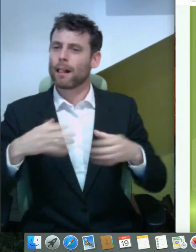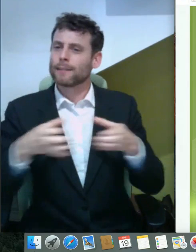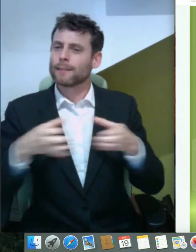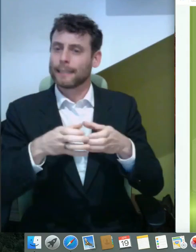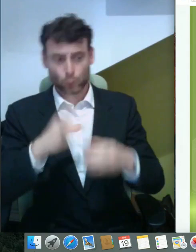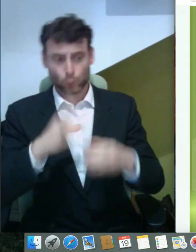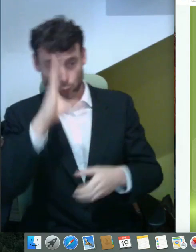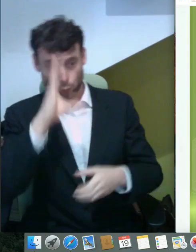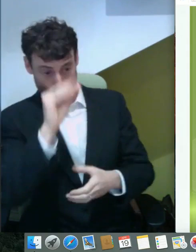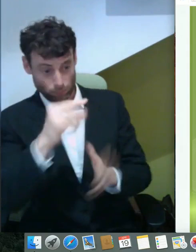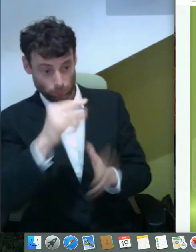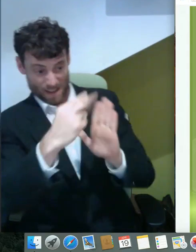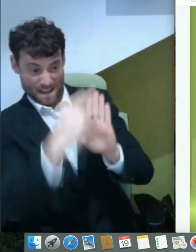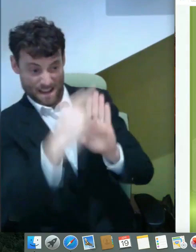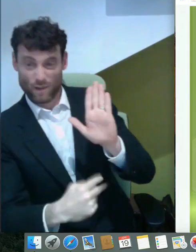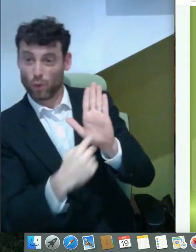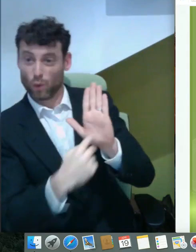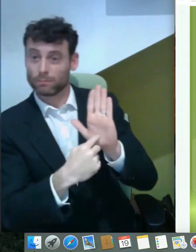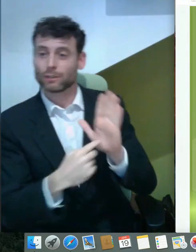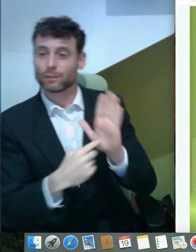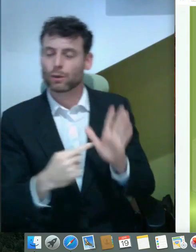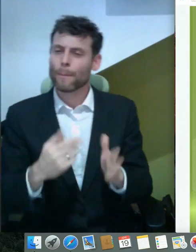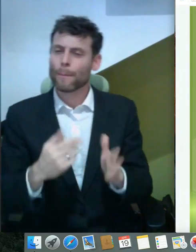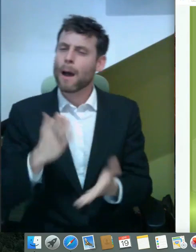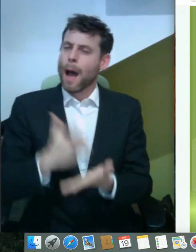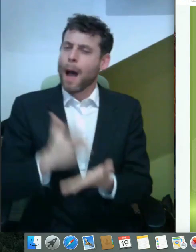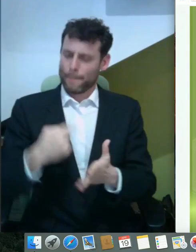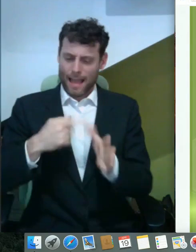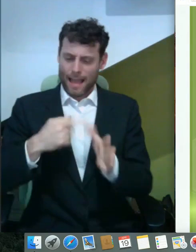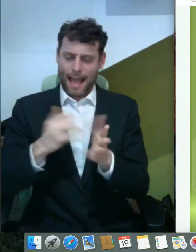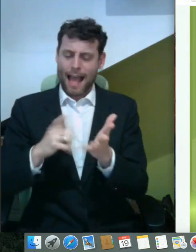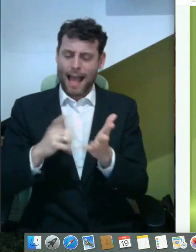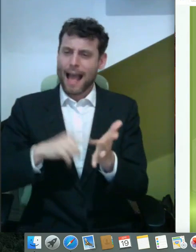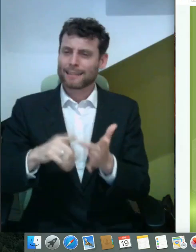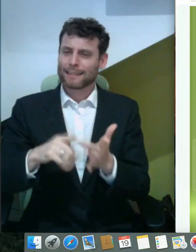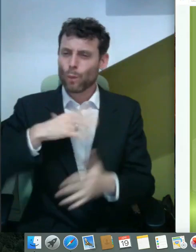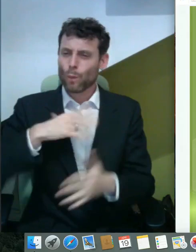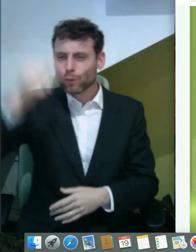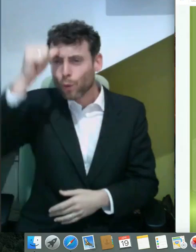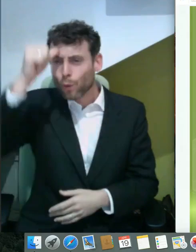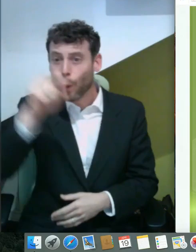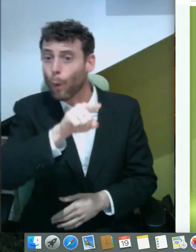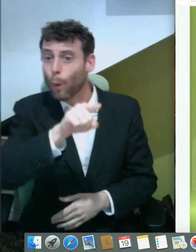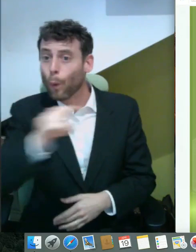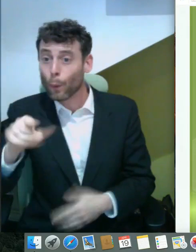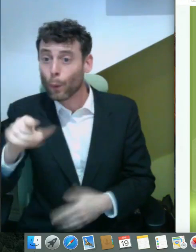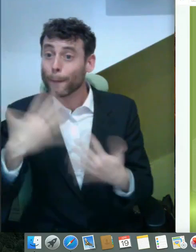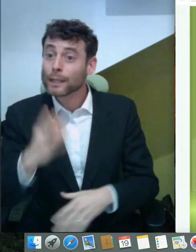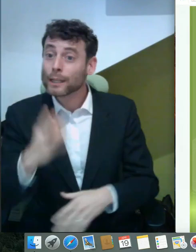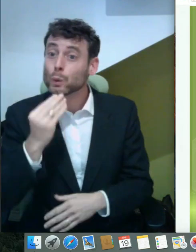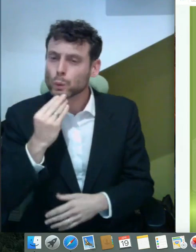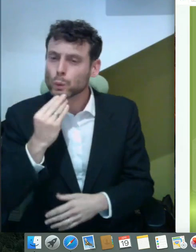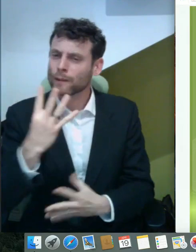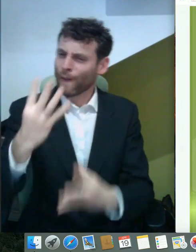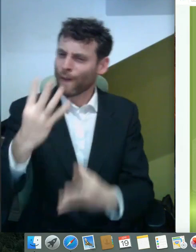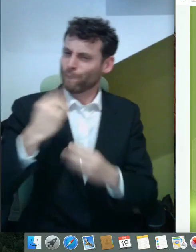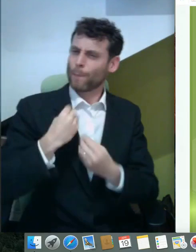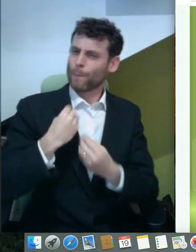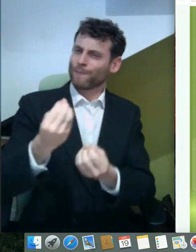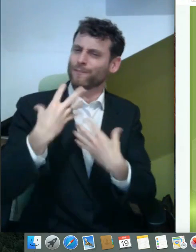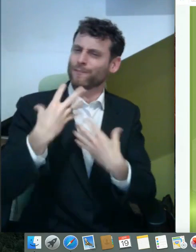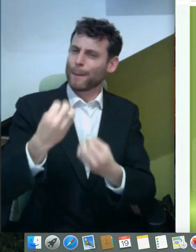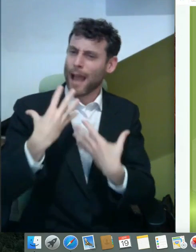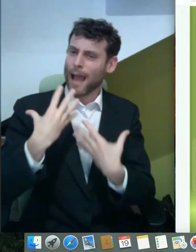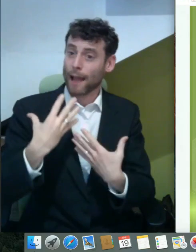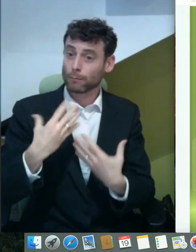news. ASLI would really like to hear from any of you who have made use of the guidelines. We'd really like to